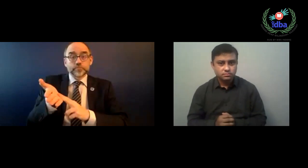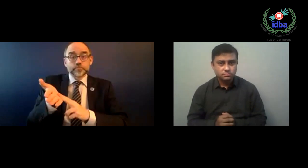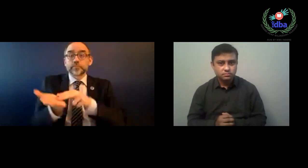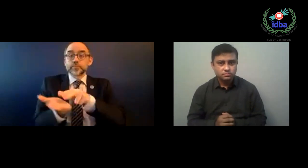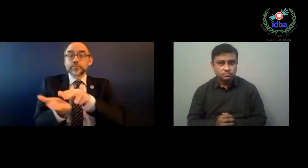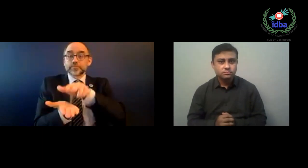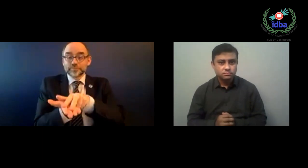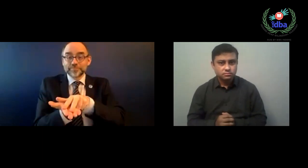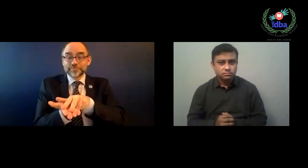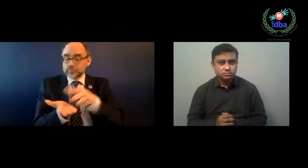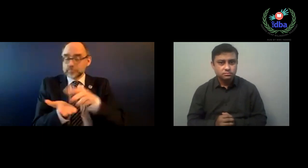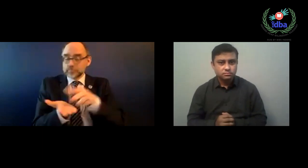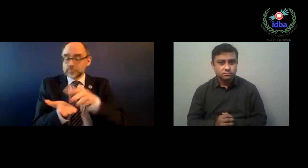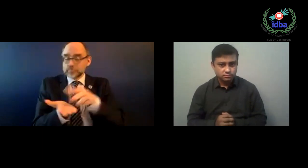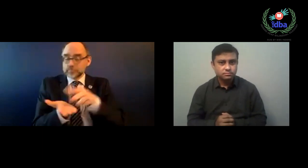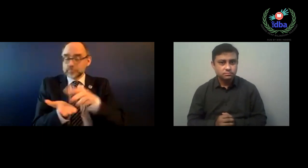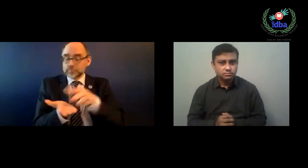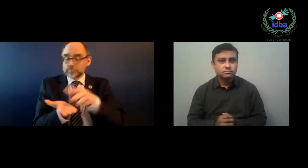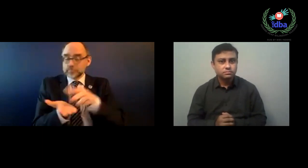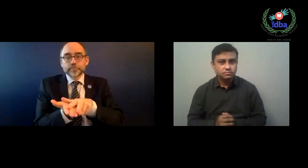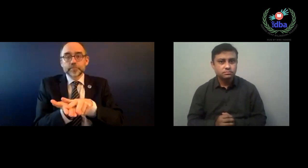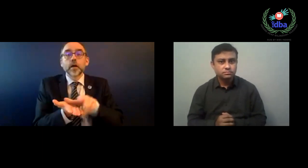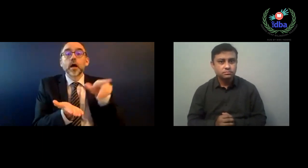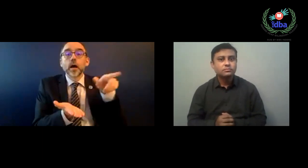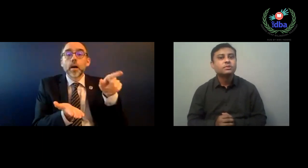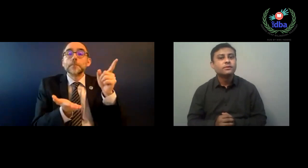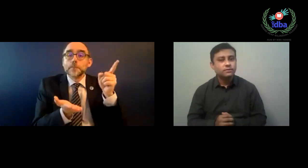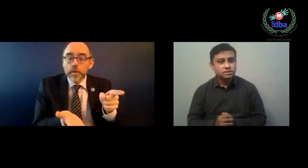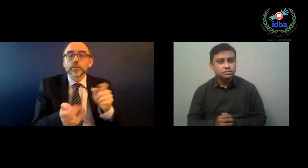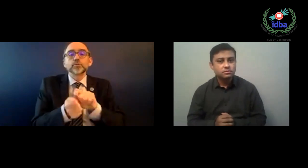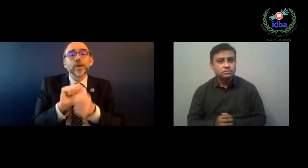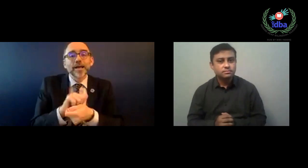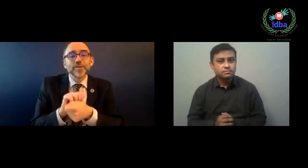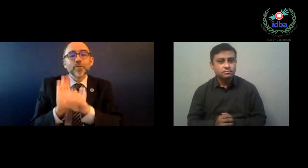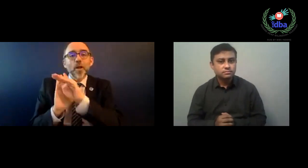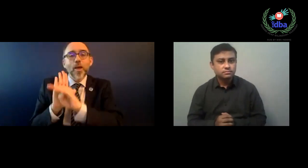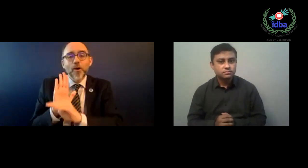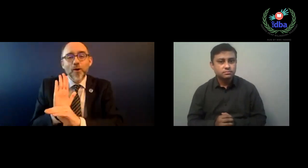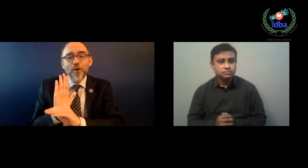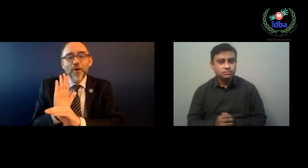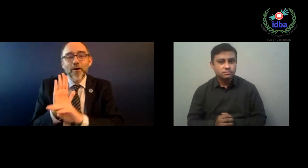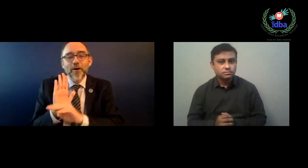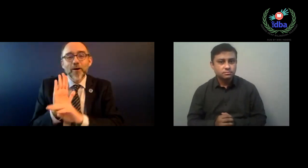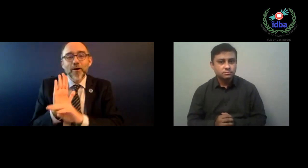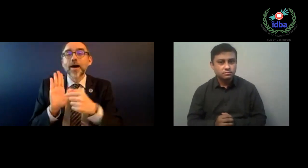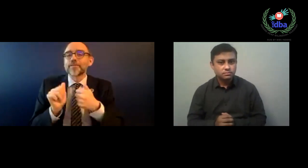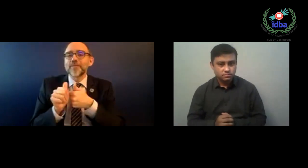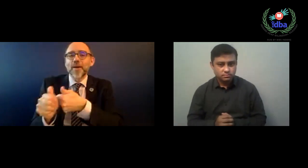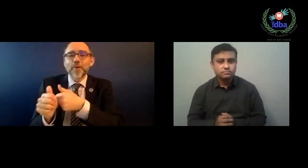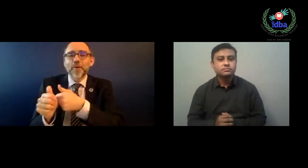The Indian government is signatory at the UN. They have already signed it. So that means they need to change